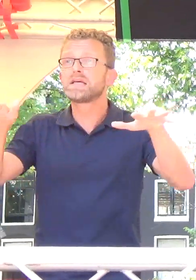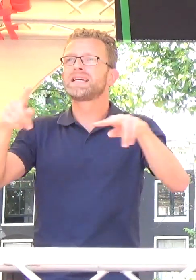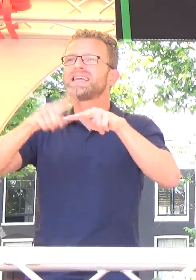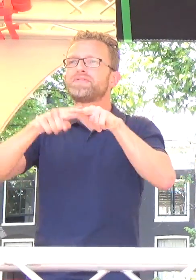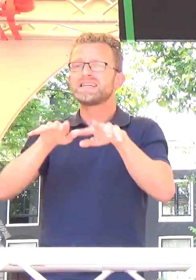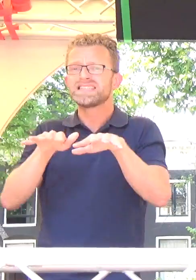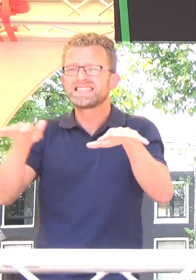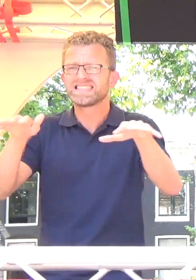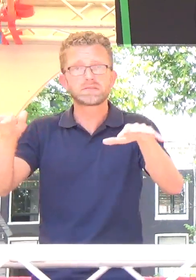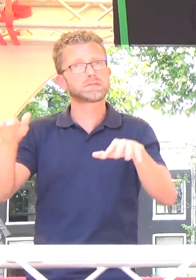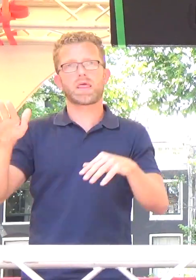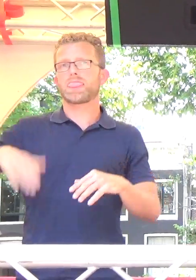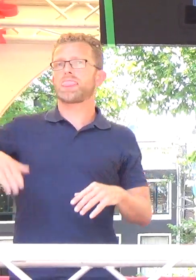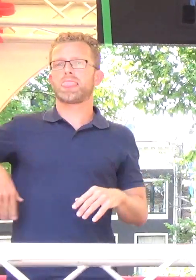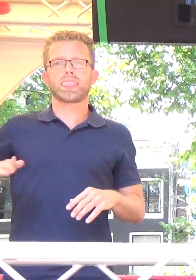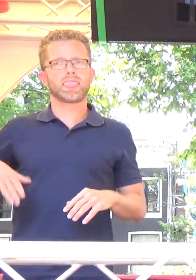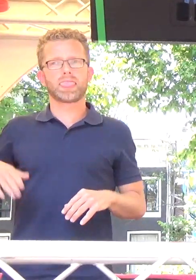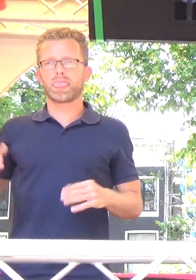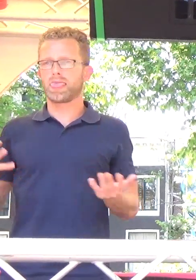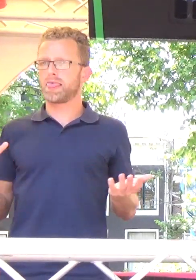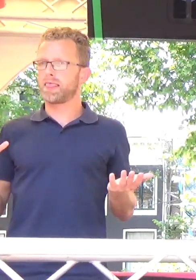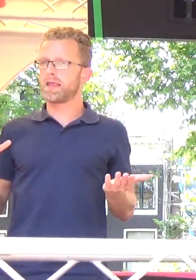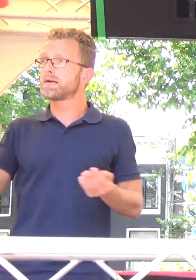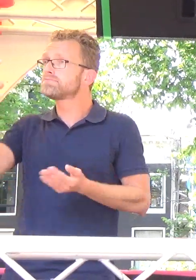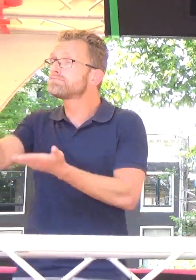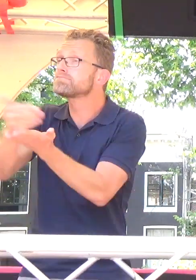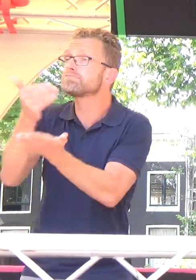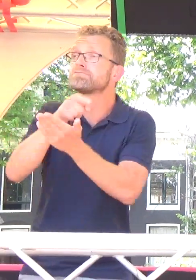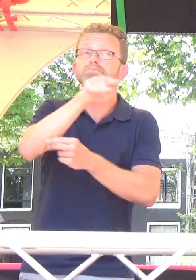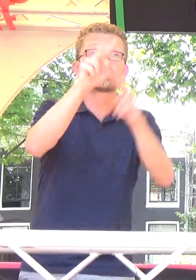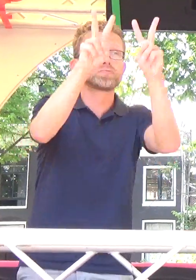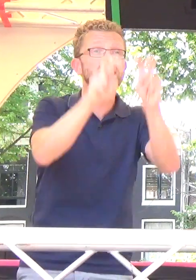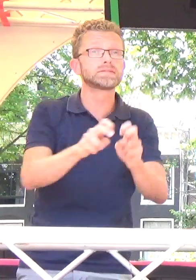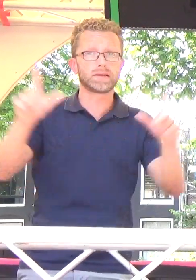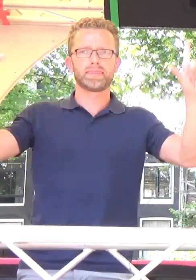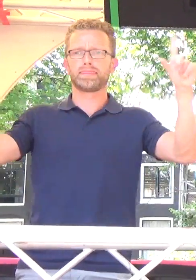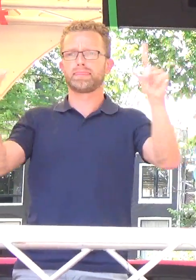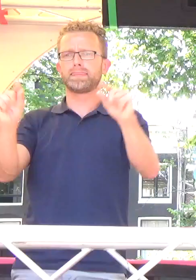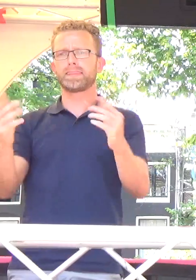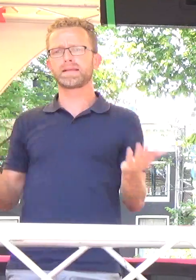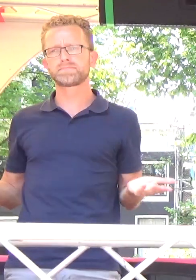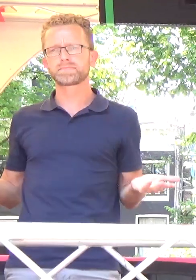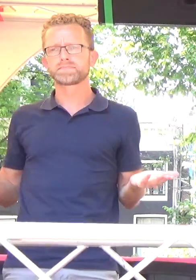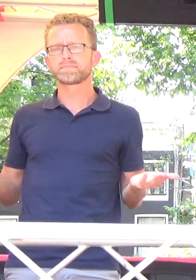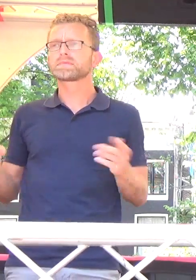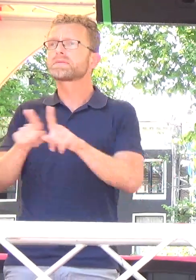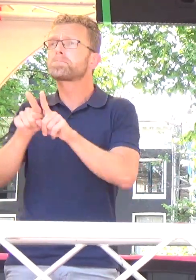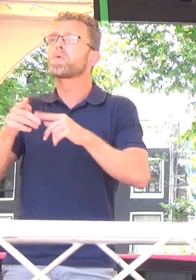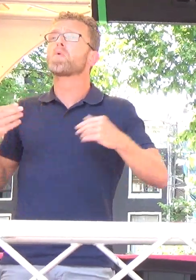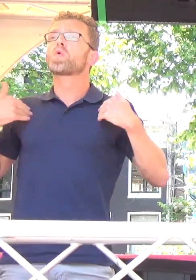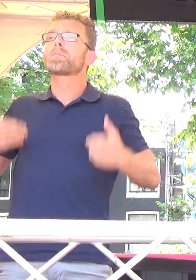to the epidemic. And we're still lacking the respect for human rights, which leads to